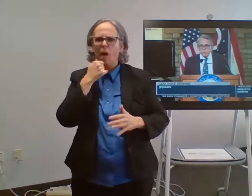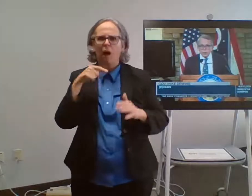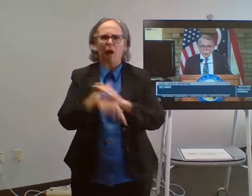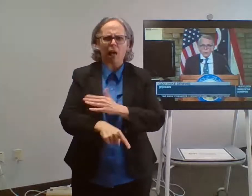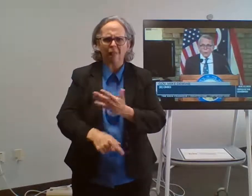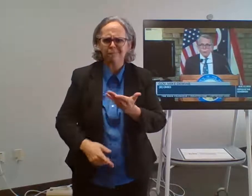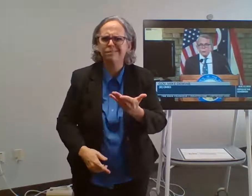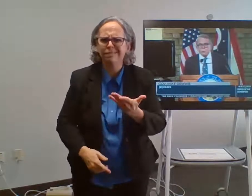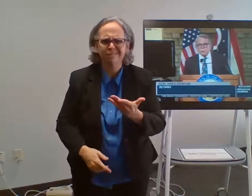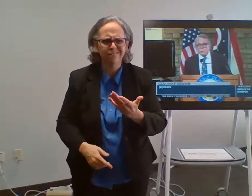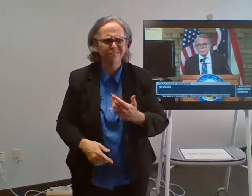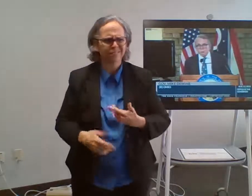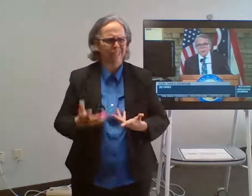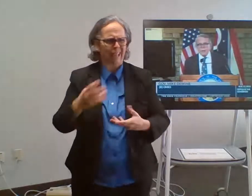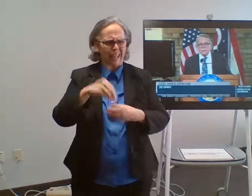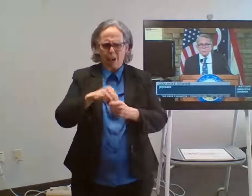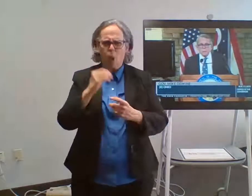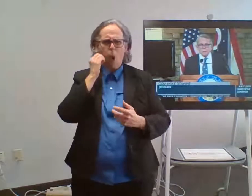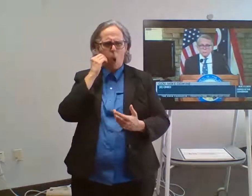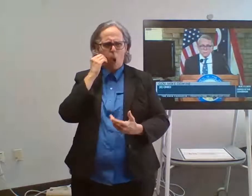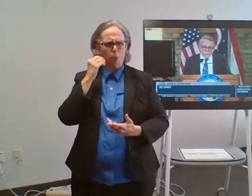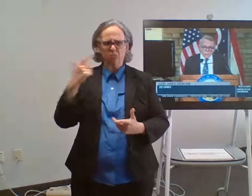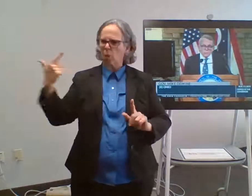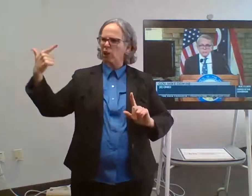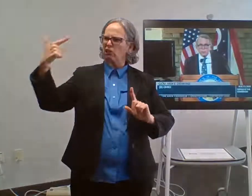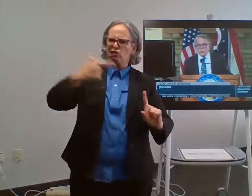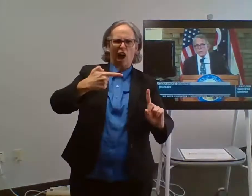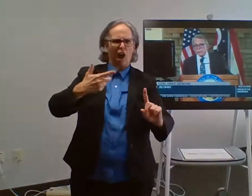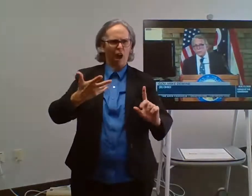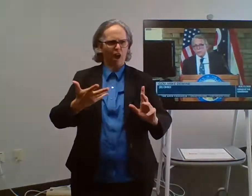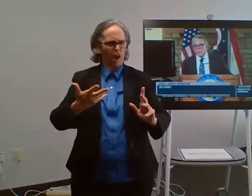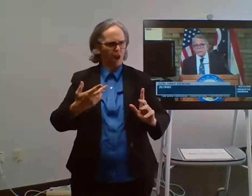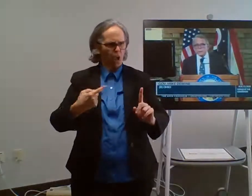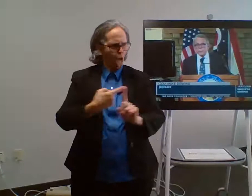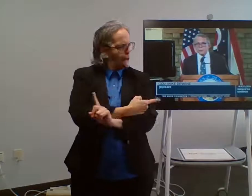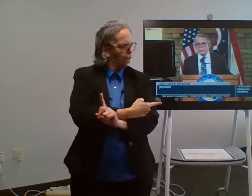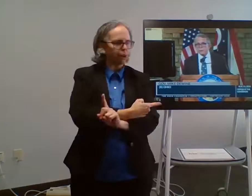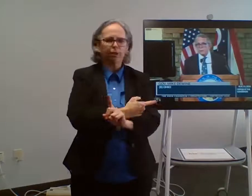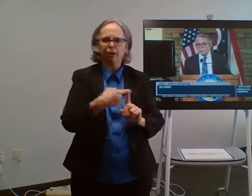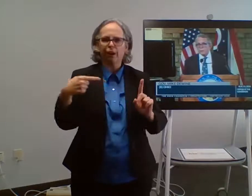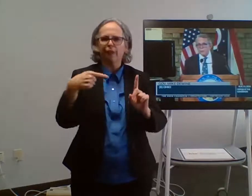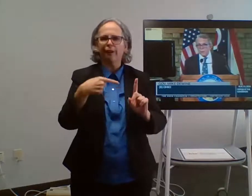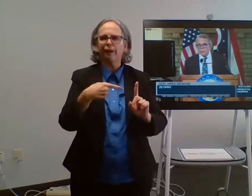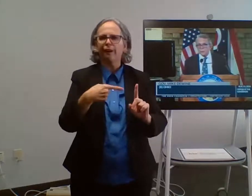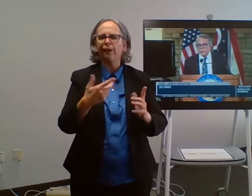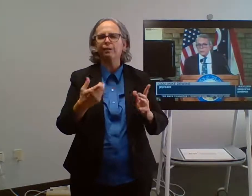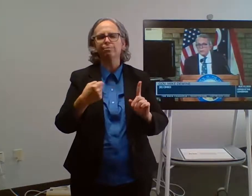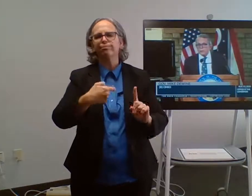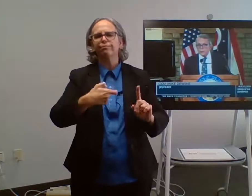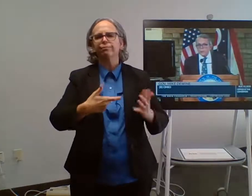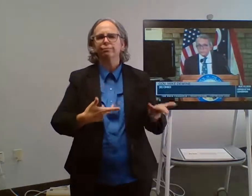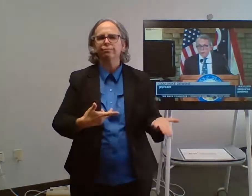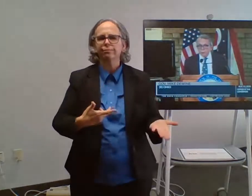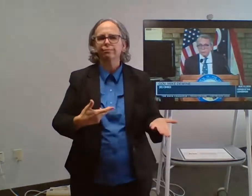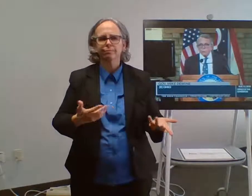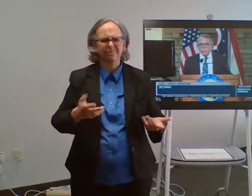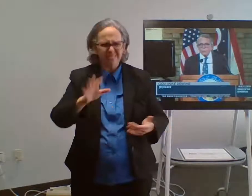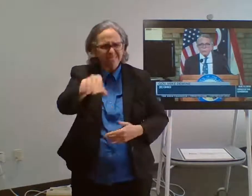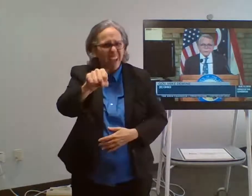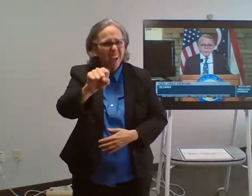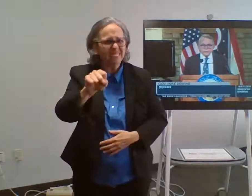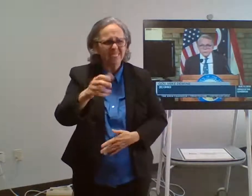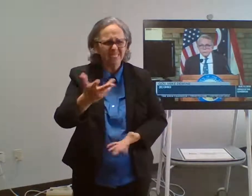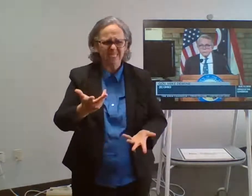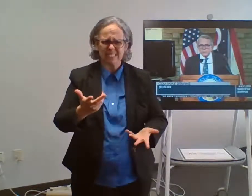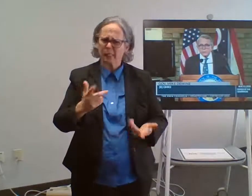right to be in their home, but somebody shot and aimed at somebody else and ended up killing the child. So yeah, it's a big problem.